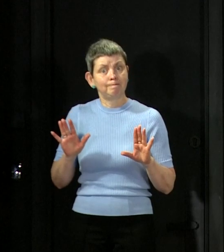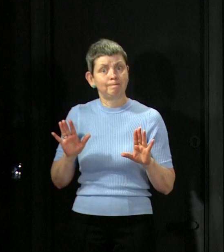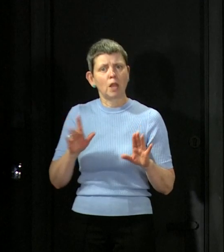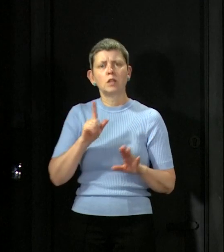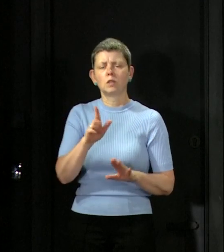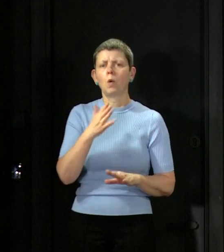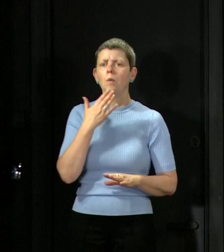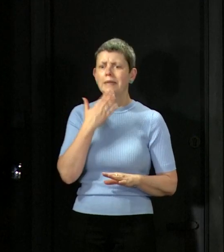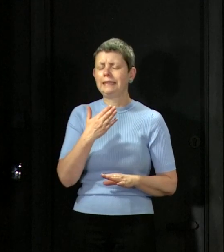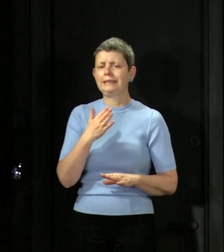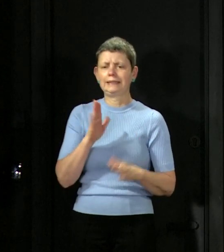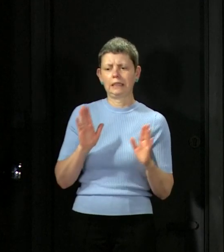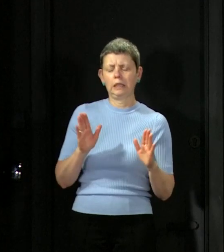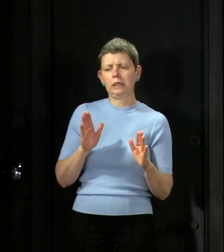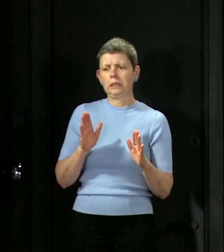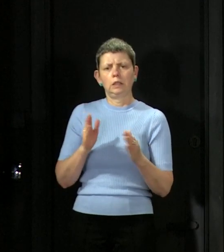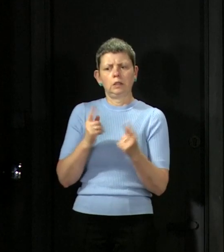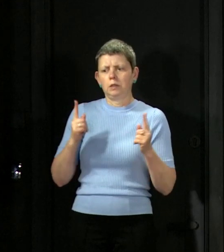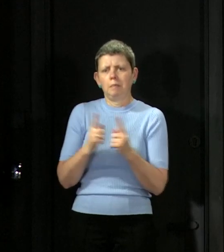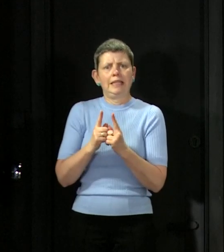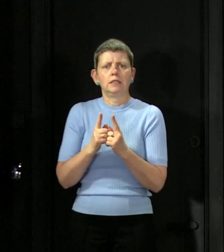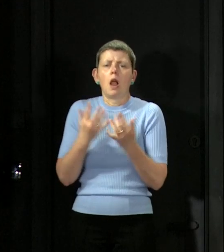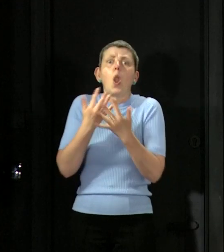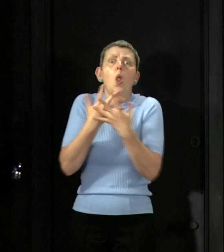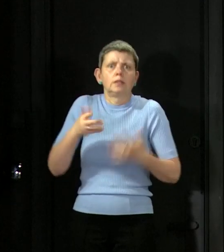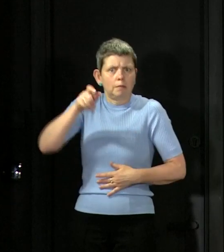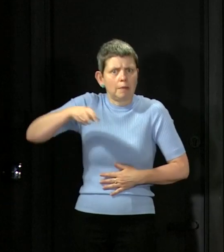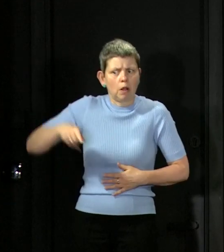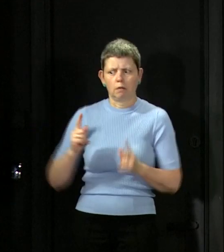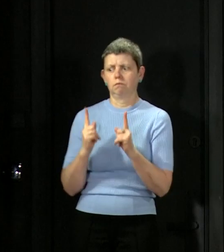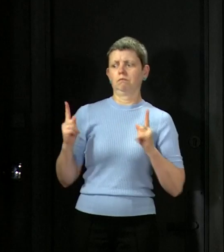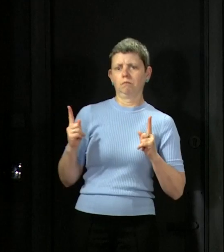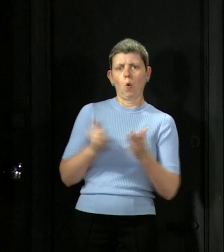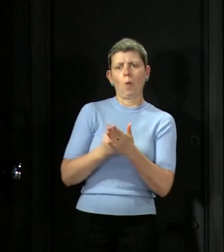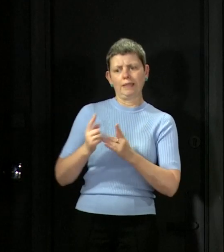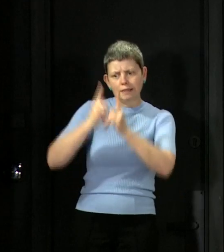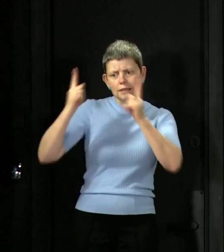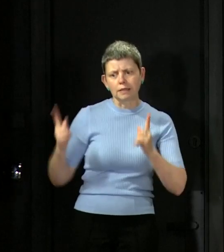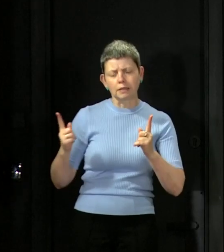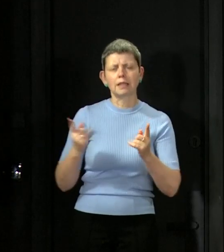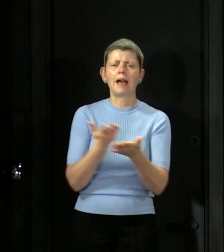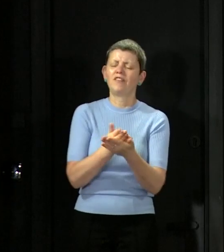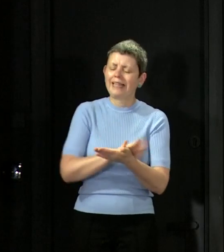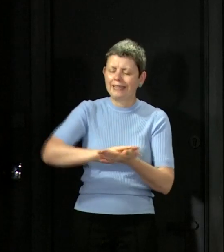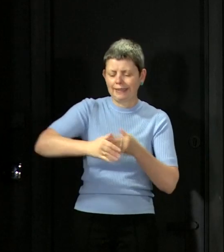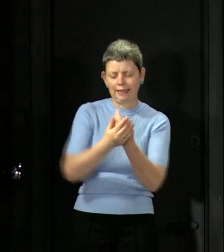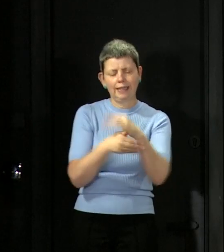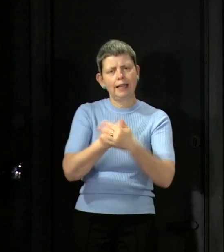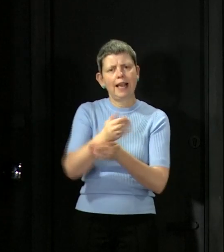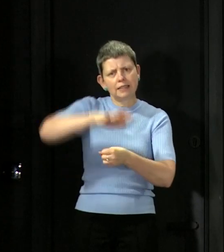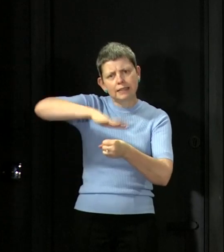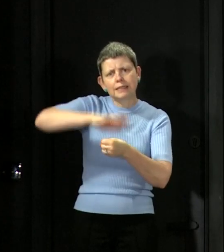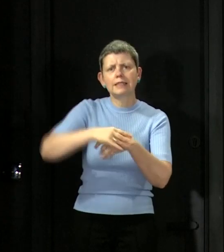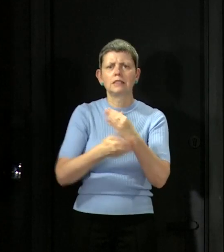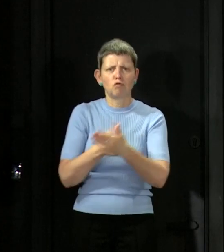the people from other households that you see, stay distant, be rigorous in your hand hygiene, and don't allow the virus to spread from you to